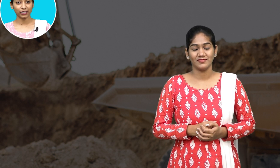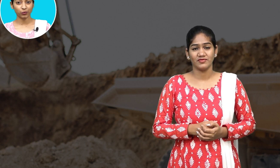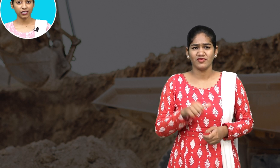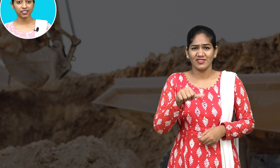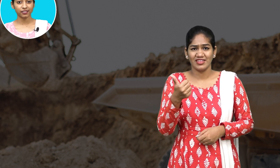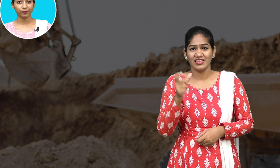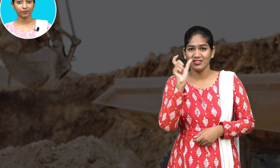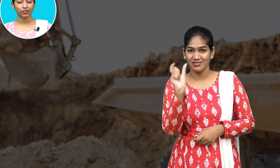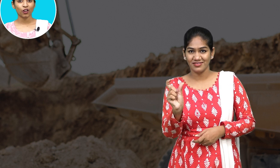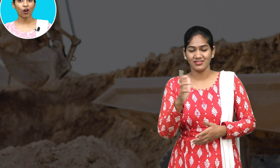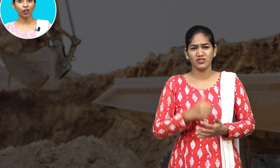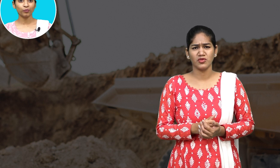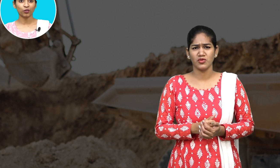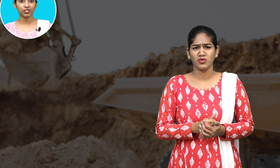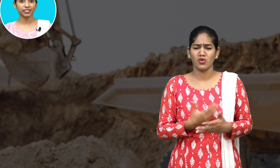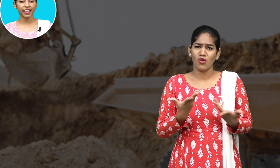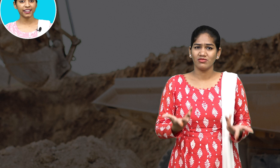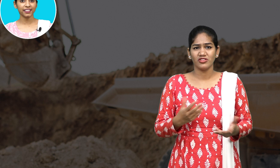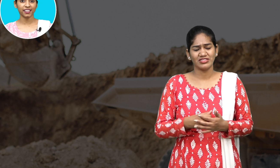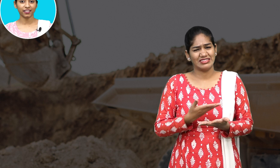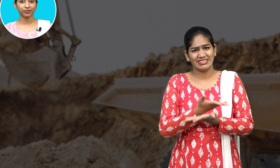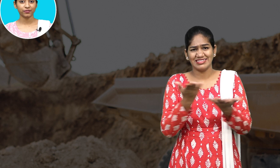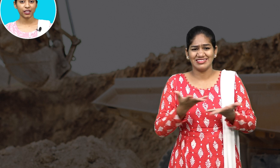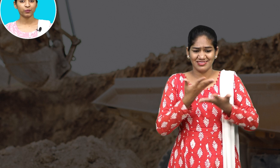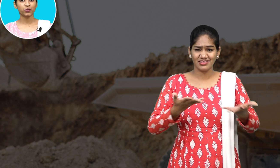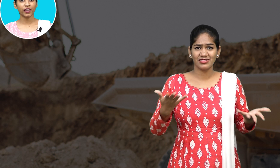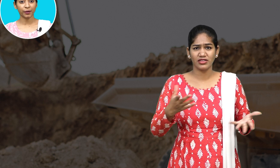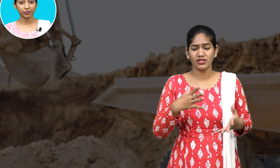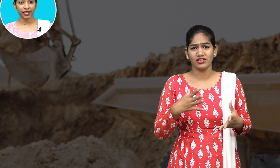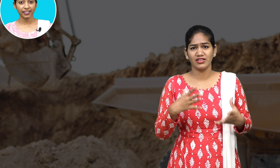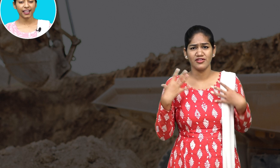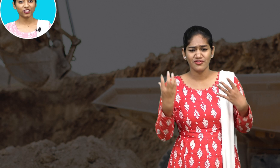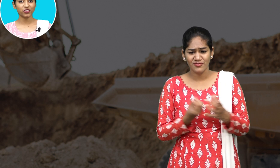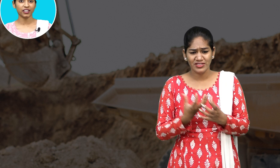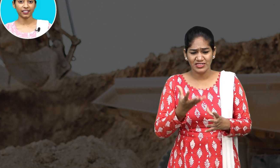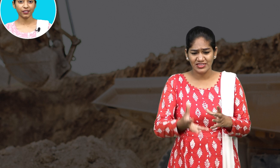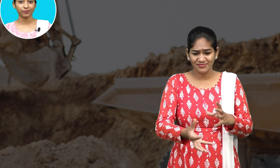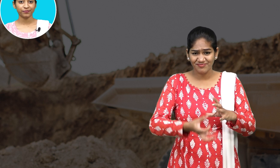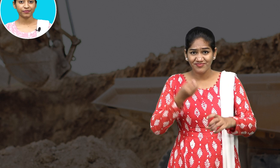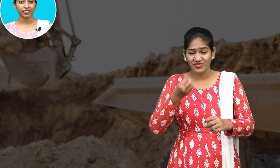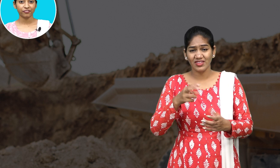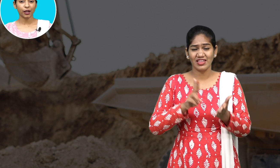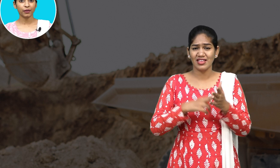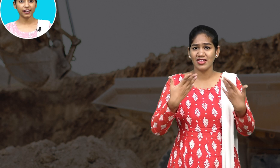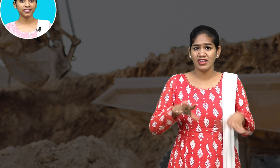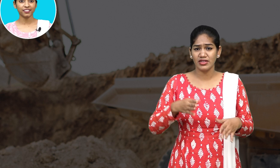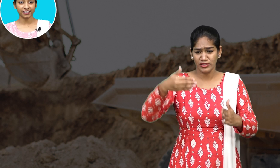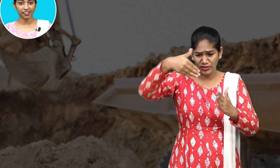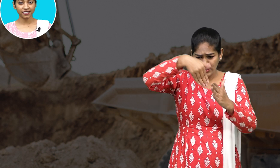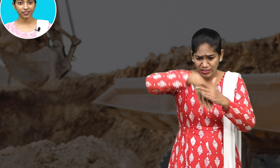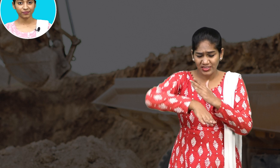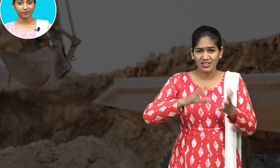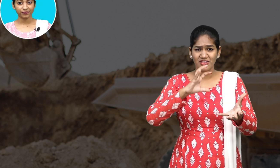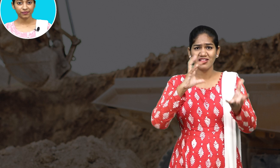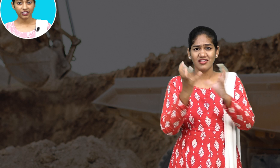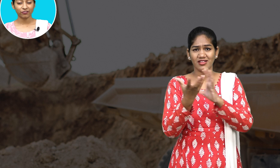In other words, almost anything which we obtain naturally from under the